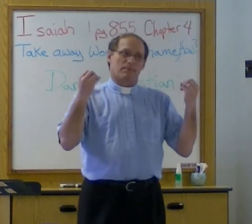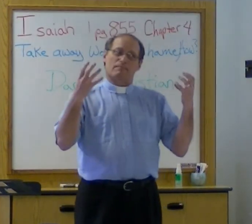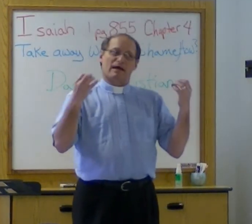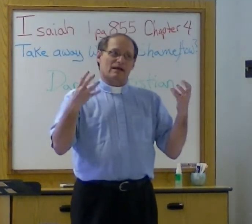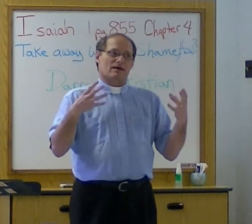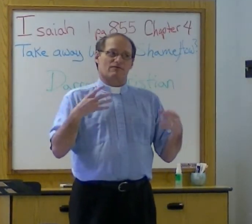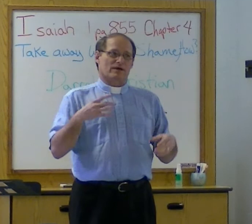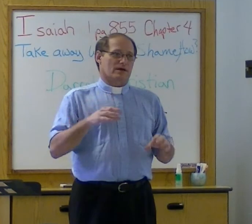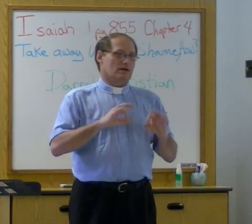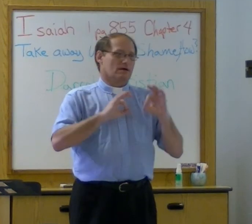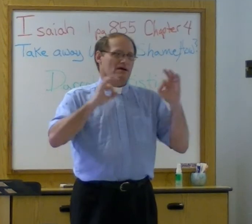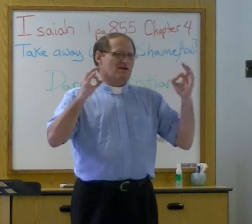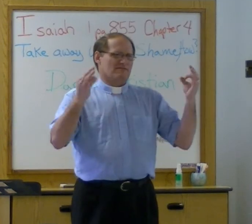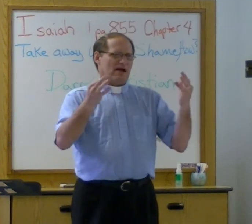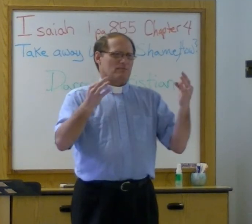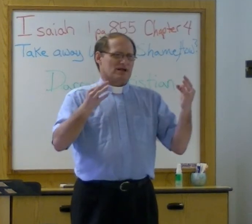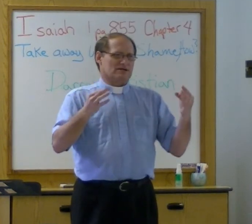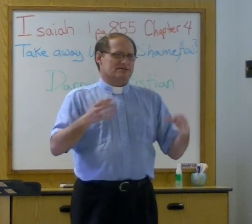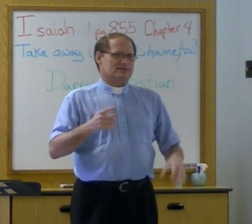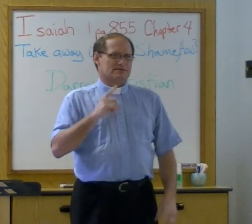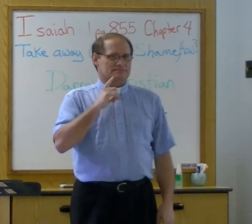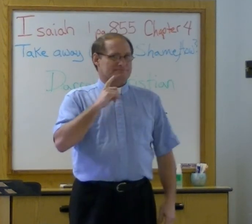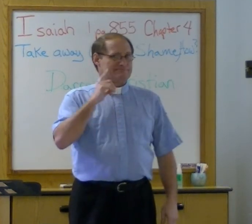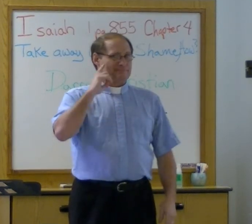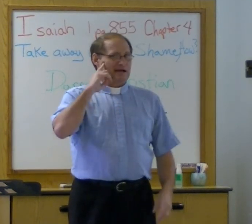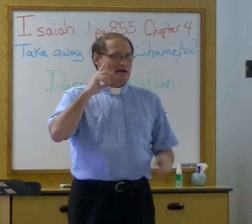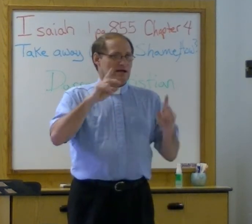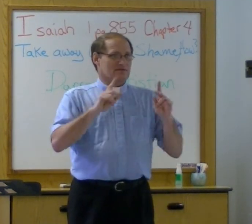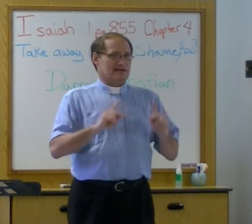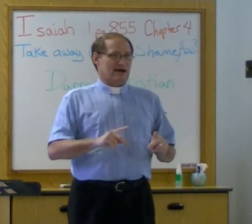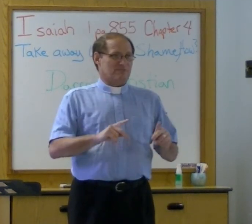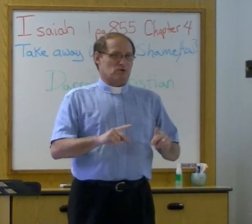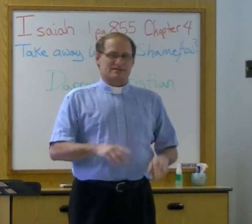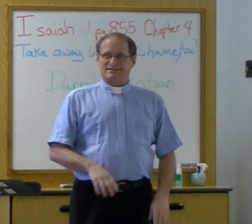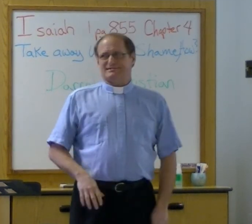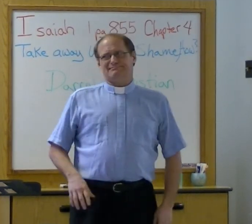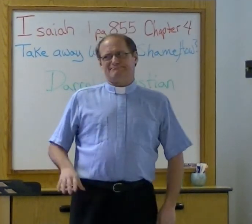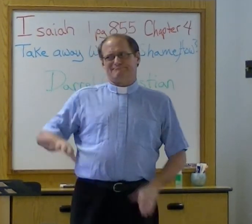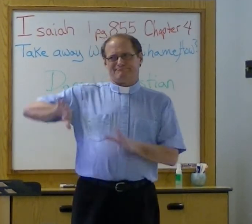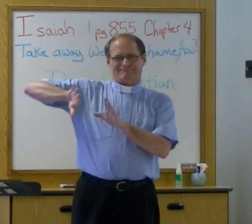But many of the families, the deaf person